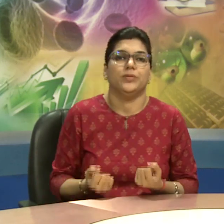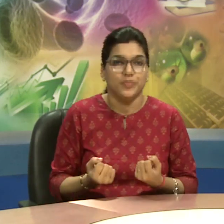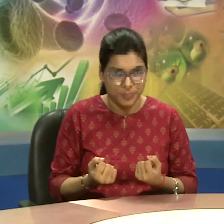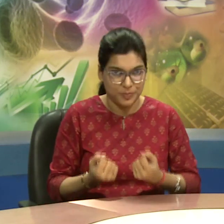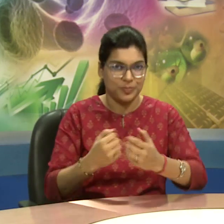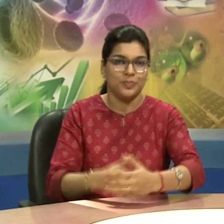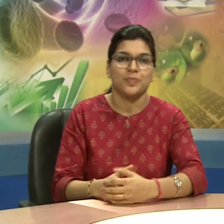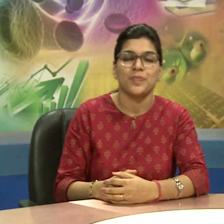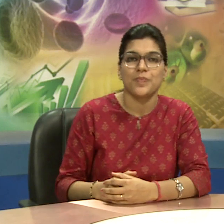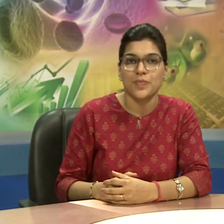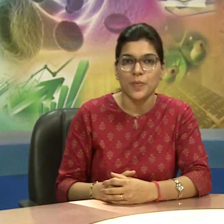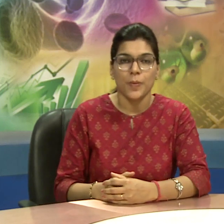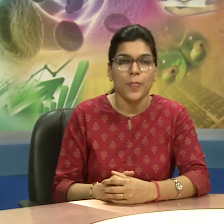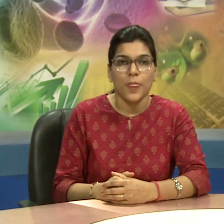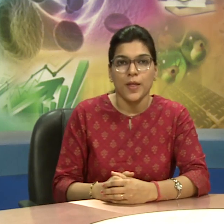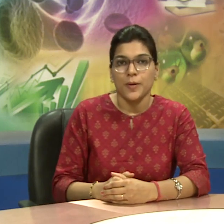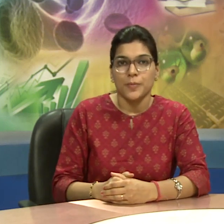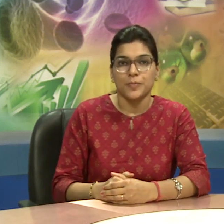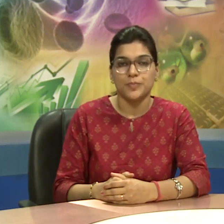These all are the rights of consumers.